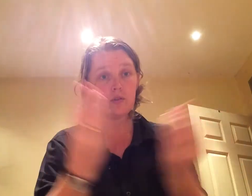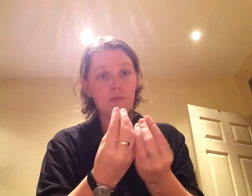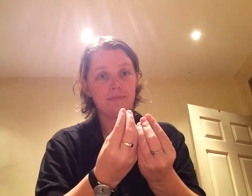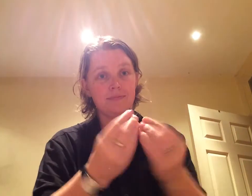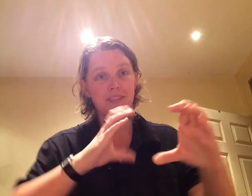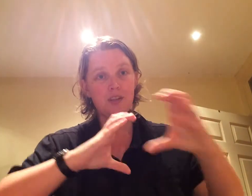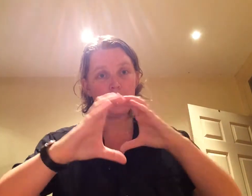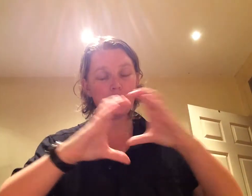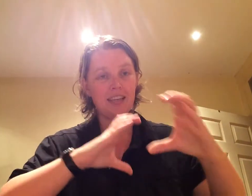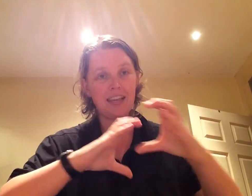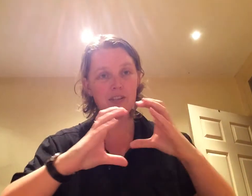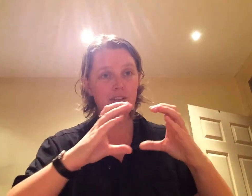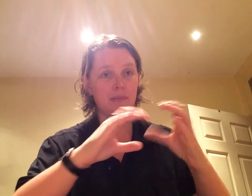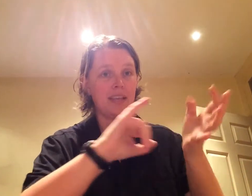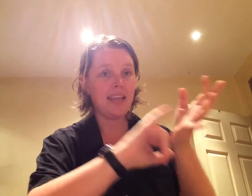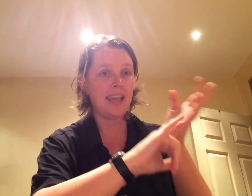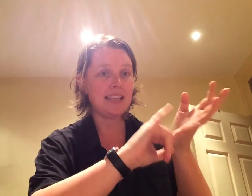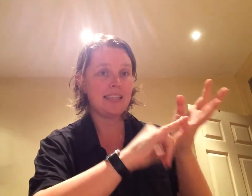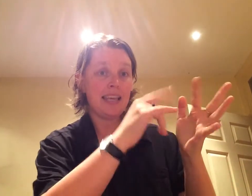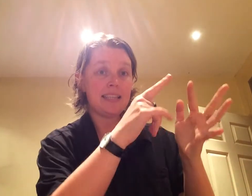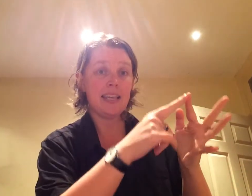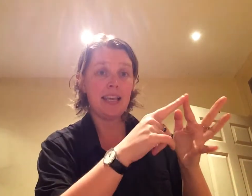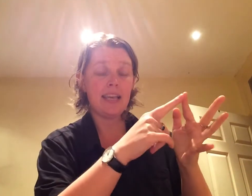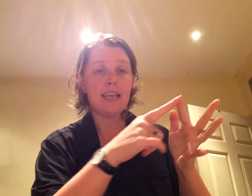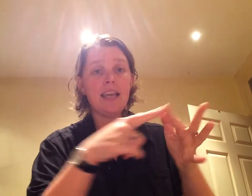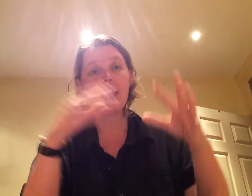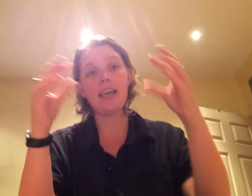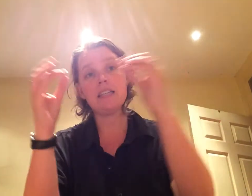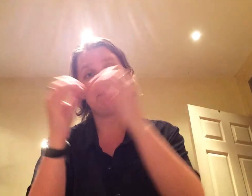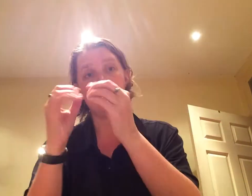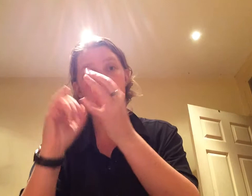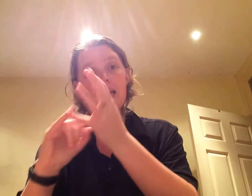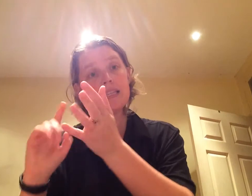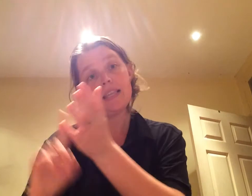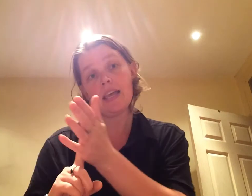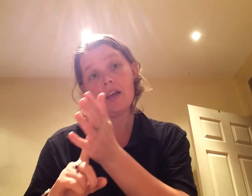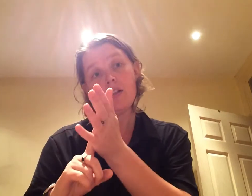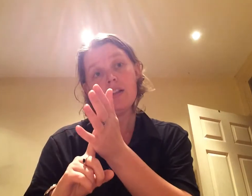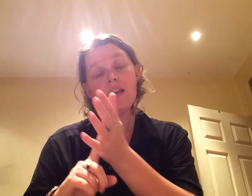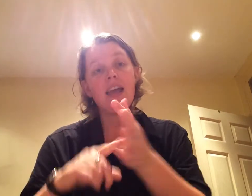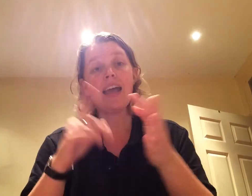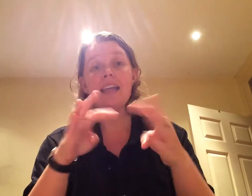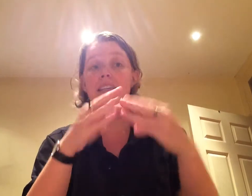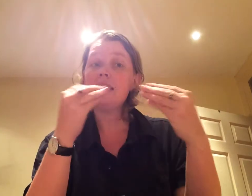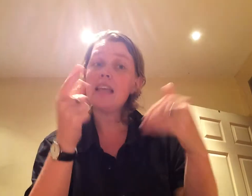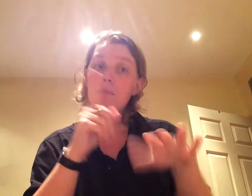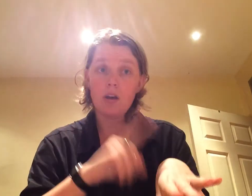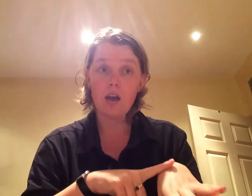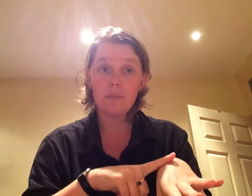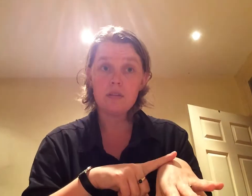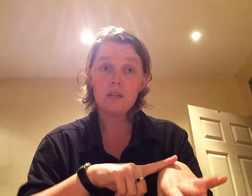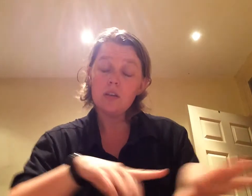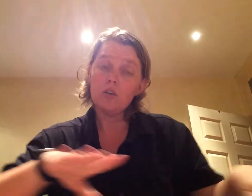total communication, SSE and BSL, and sometimes,